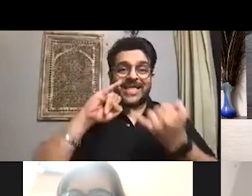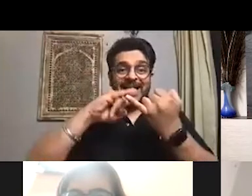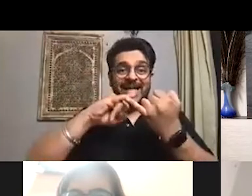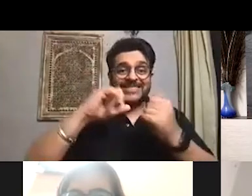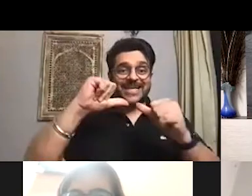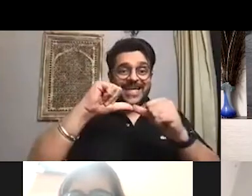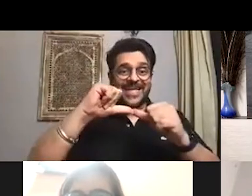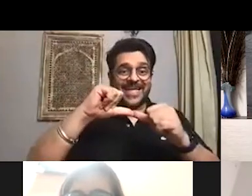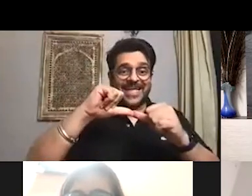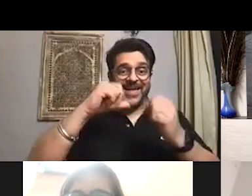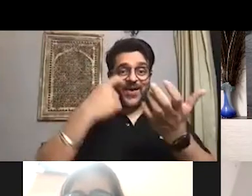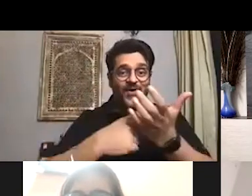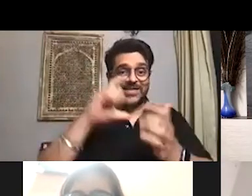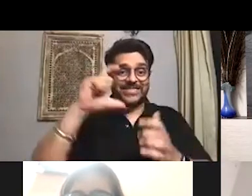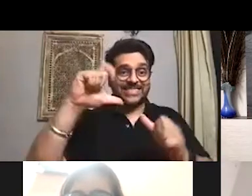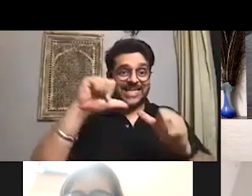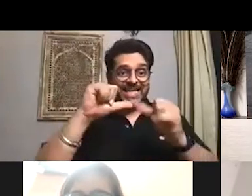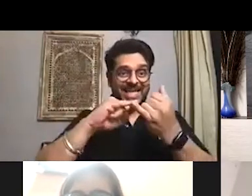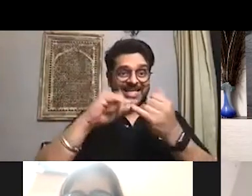Then